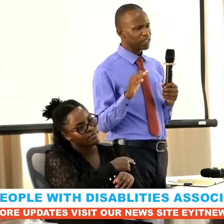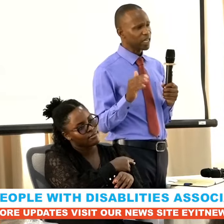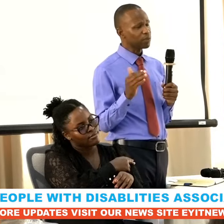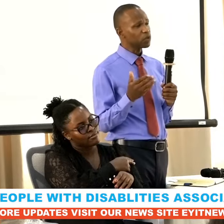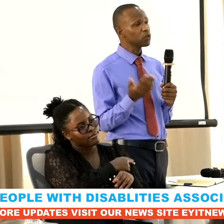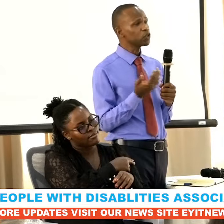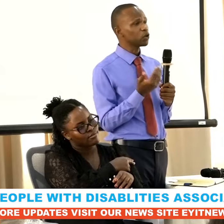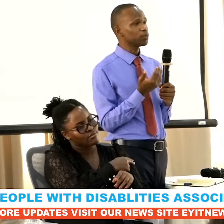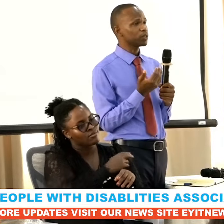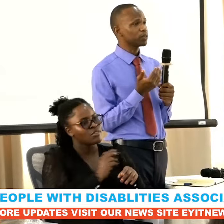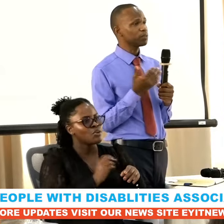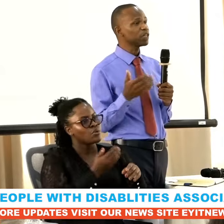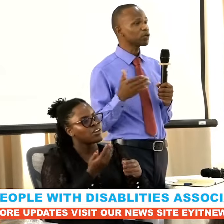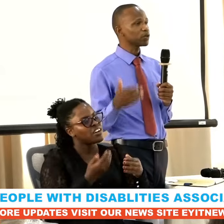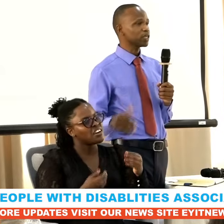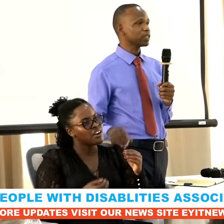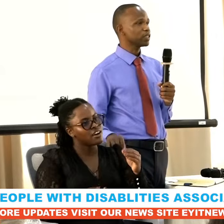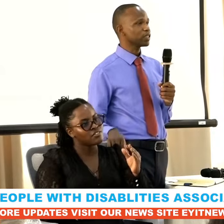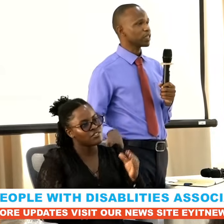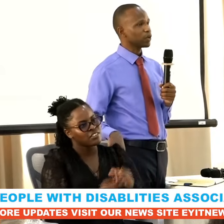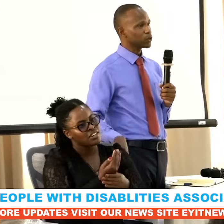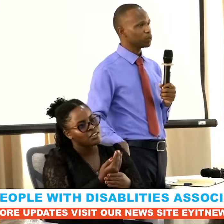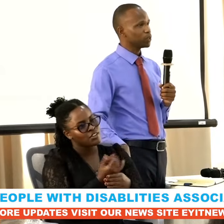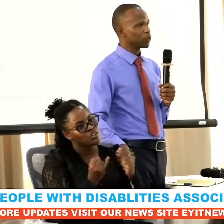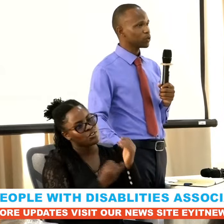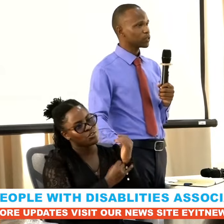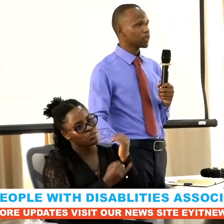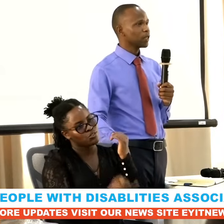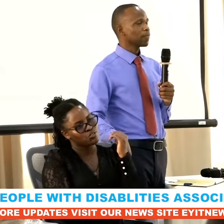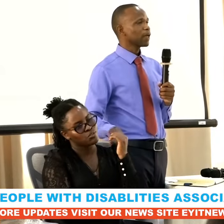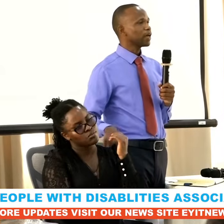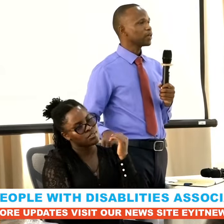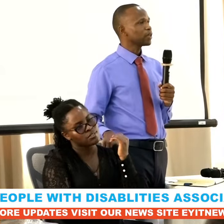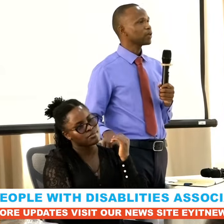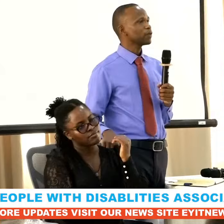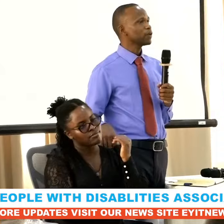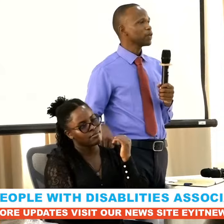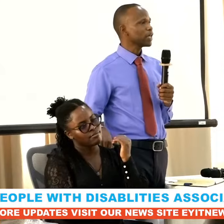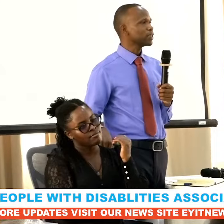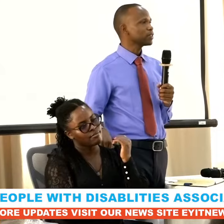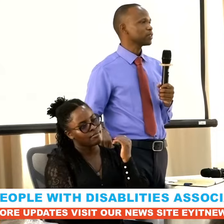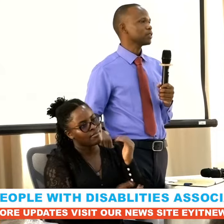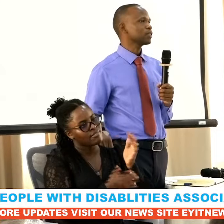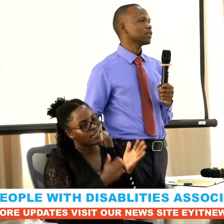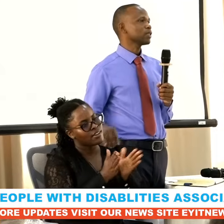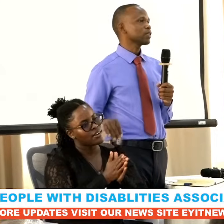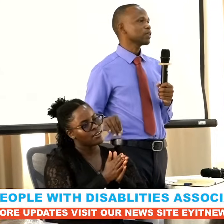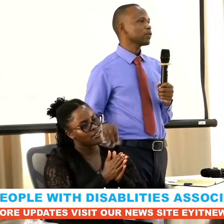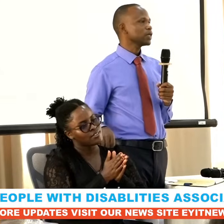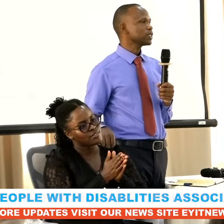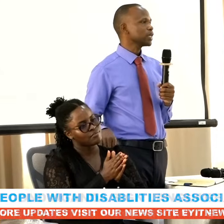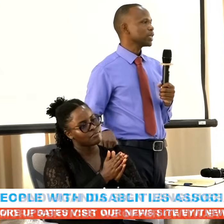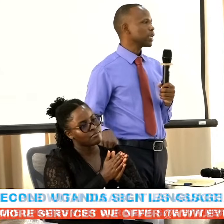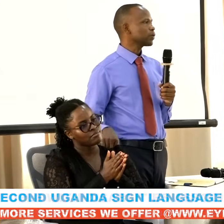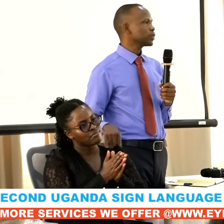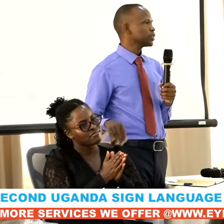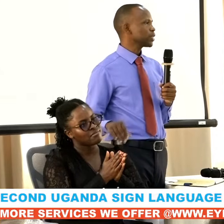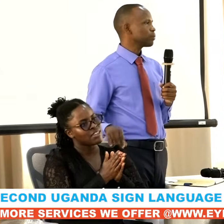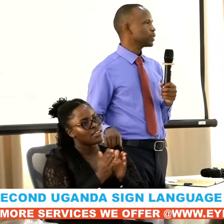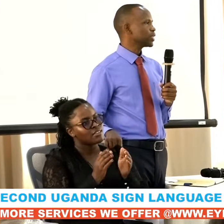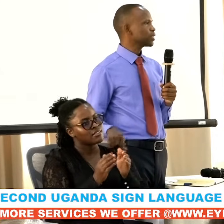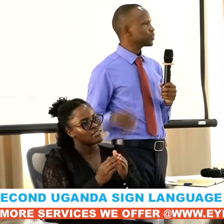there are some new jobs being created in the hospitals, and we realized they want sign